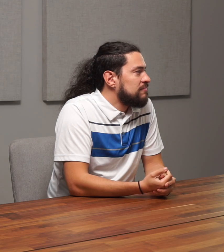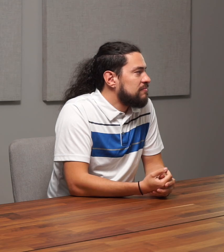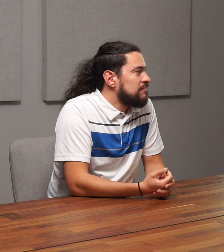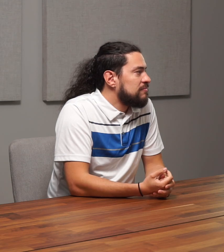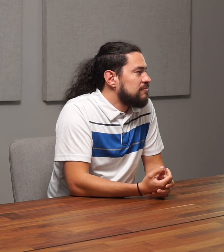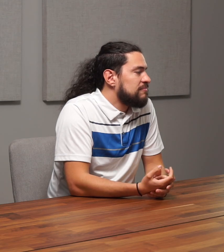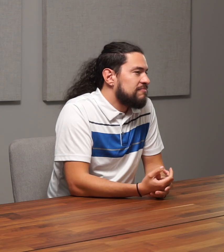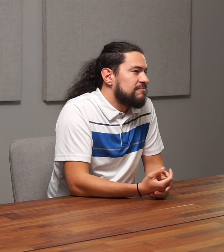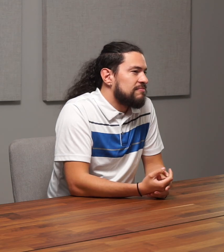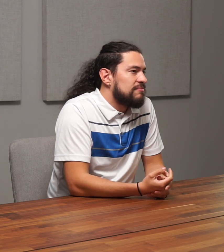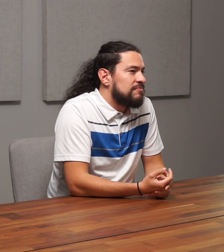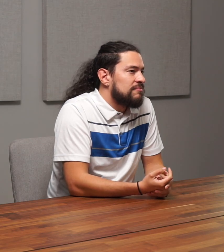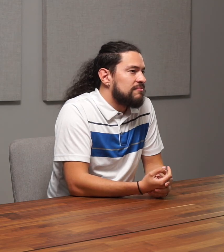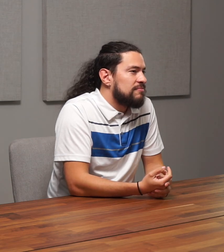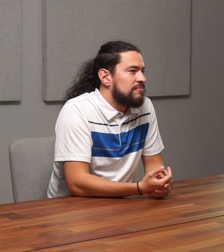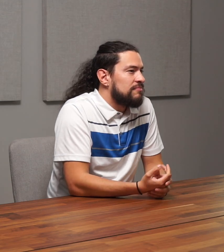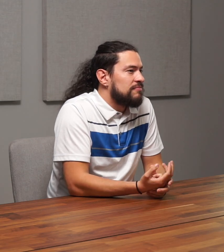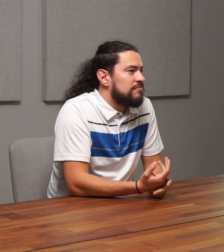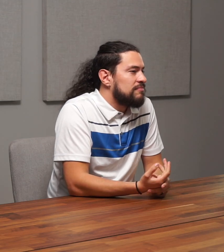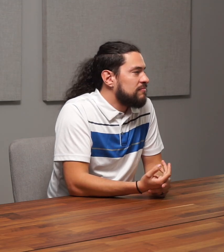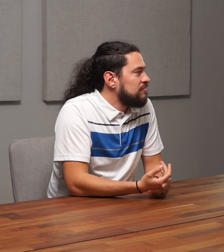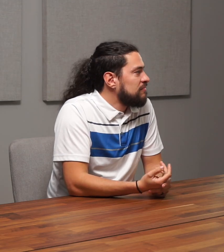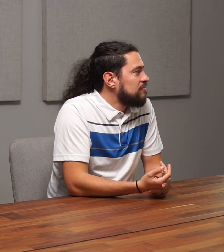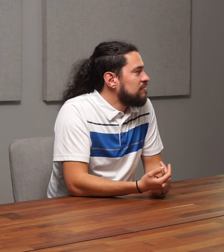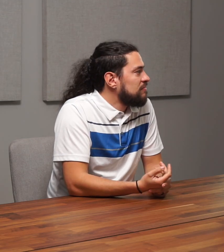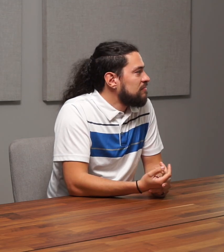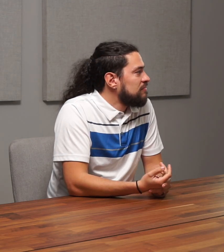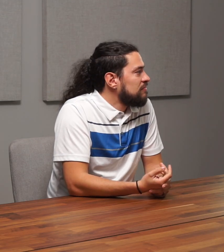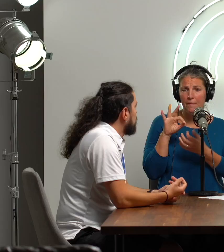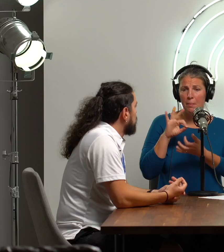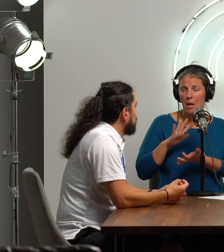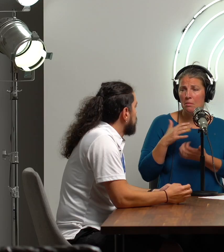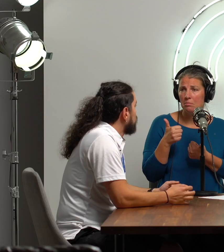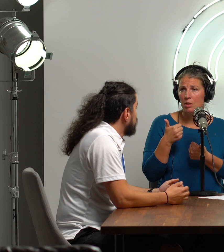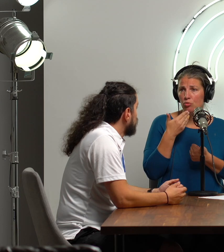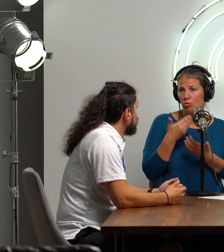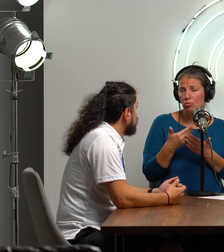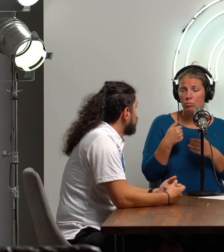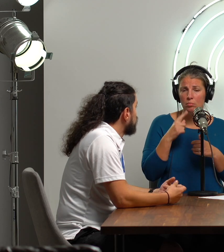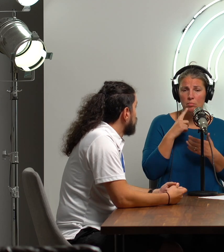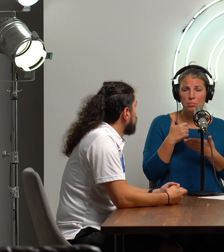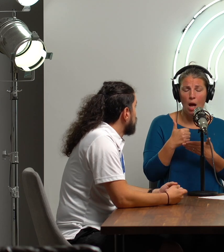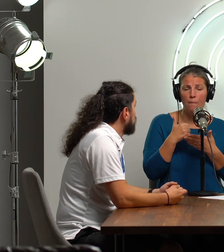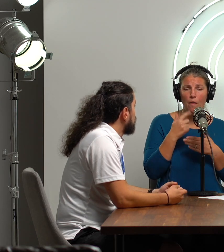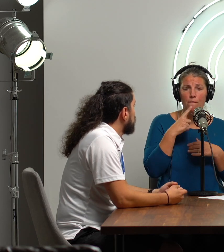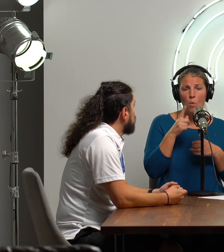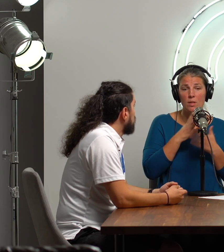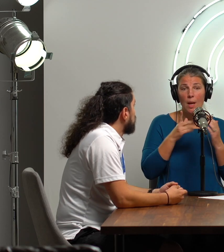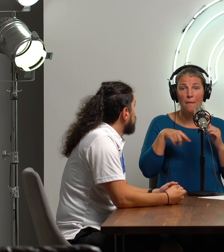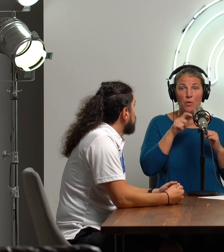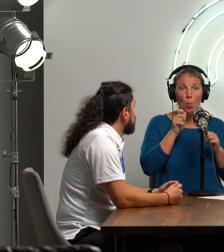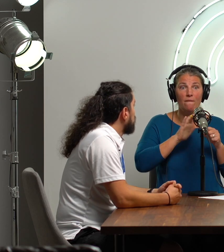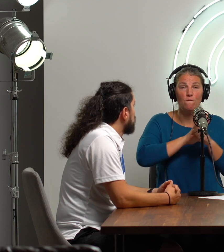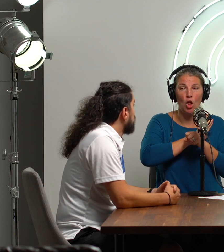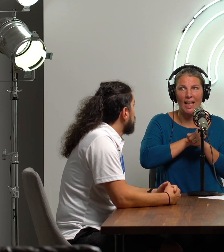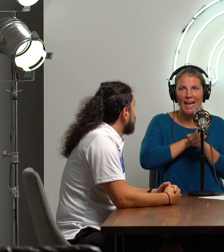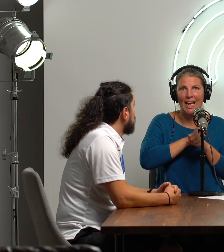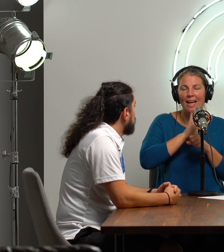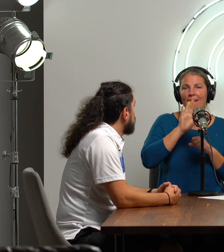question no that I think that's good and it's just helpful for those who are fully ignorant to maybe deaf culture